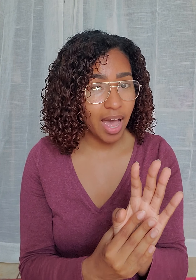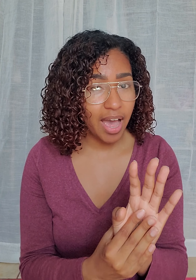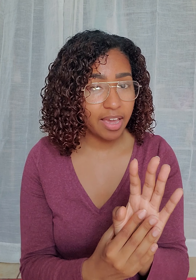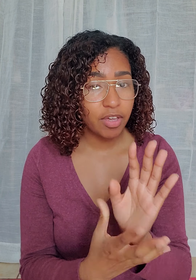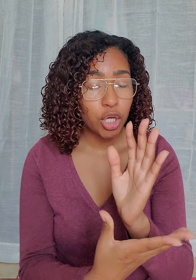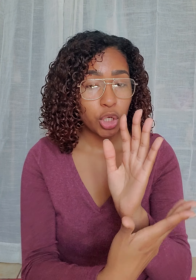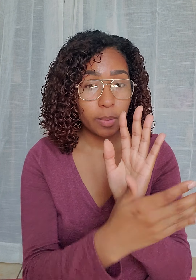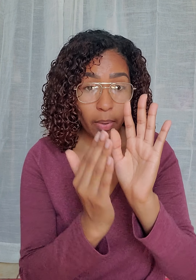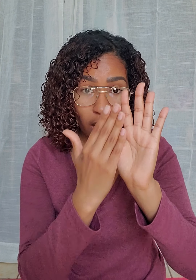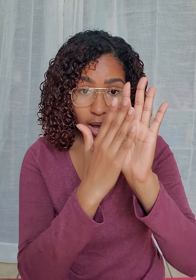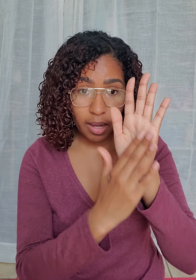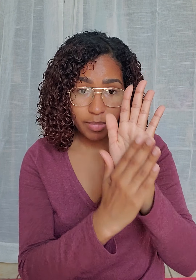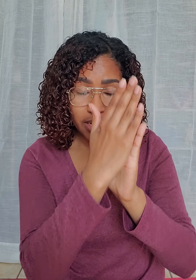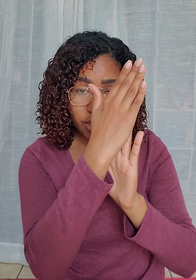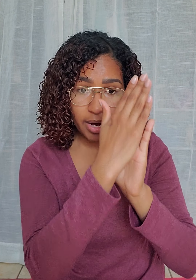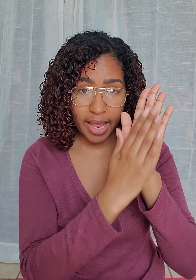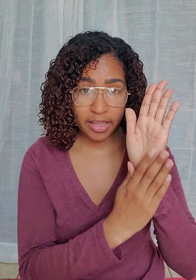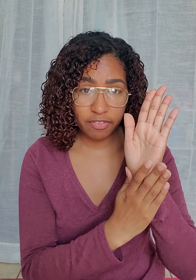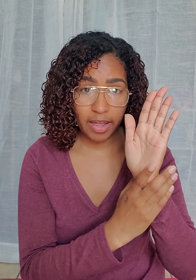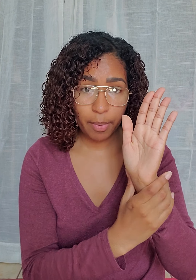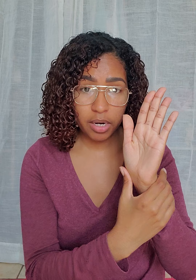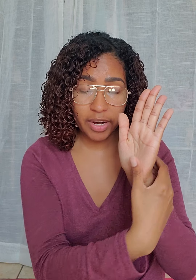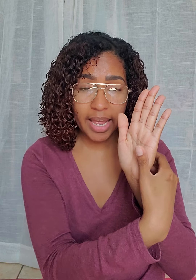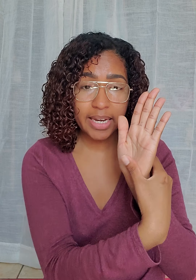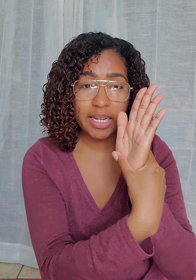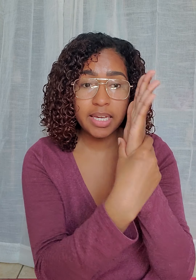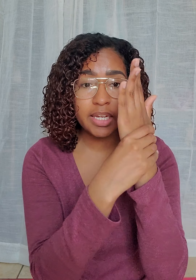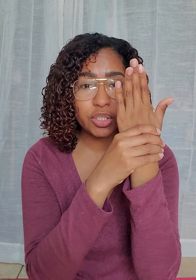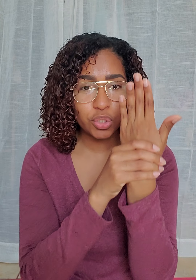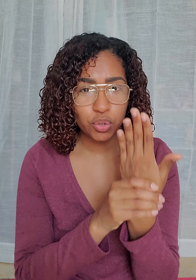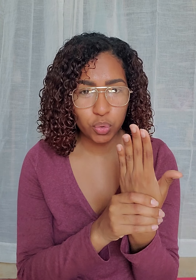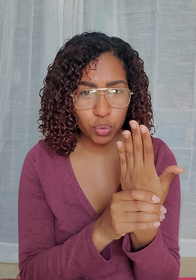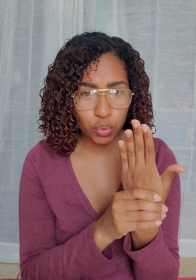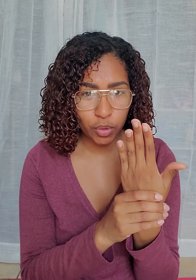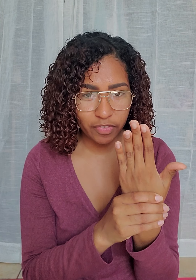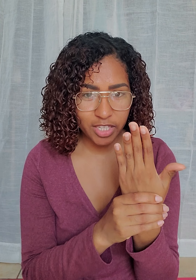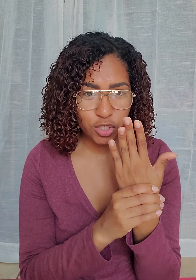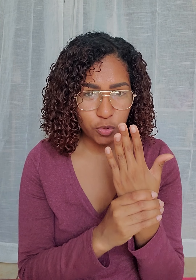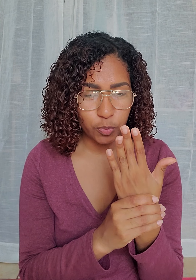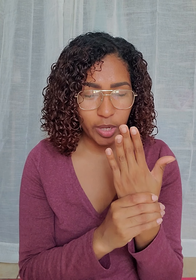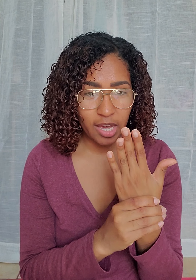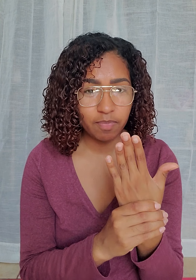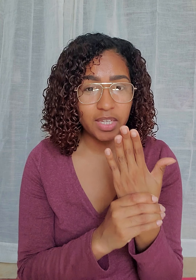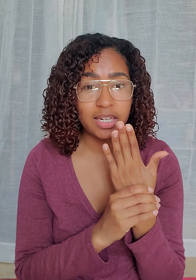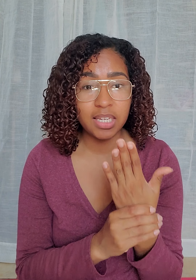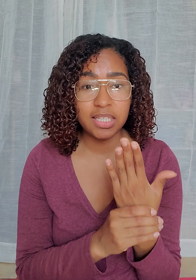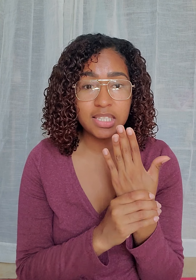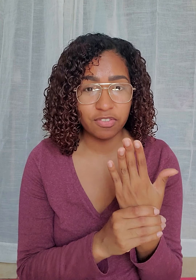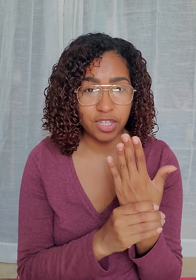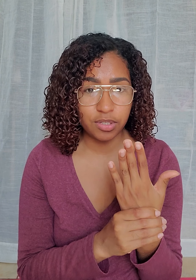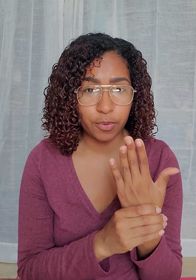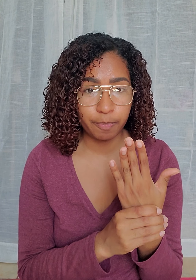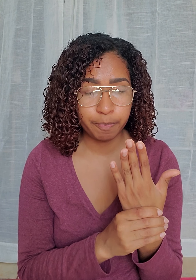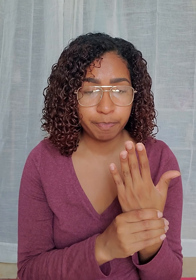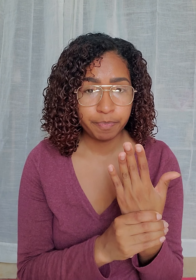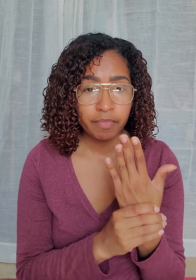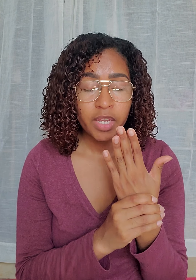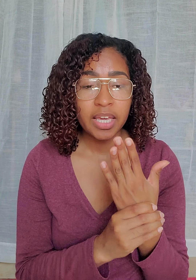5, your palm, meaning your hand, the flat part of your hand, needs to face you, okay? It needs to face you. If